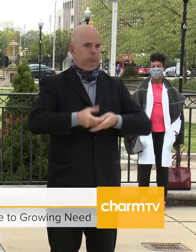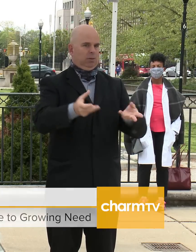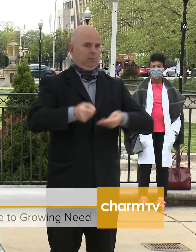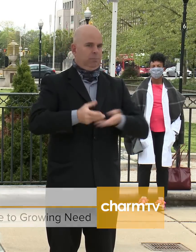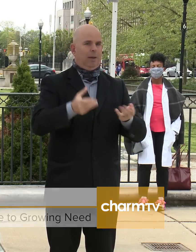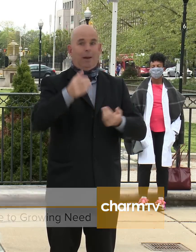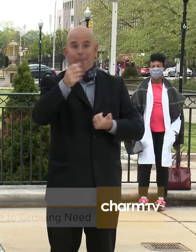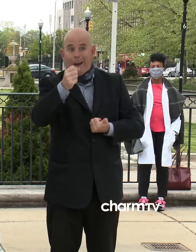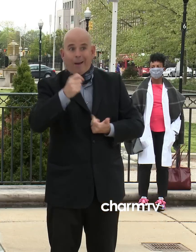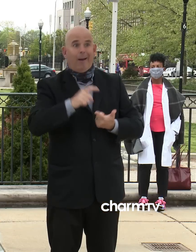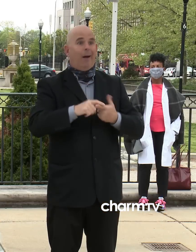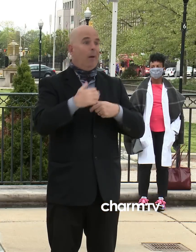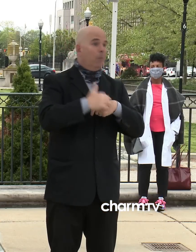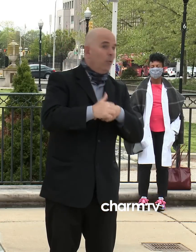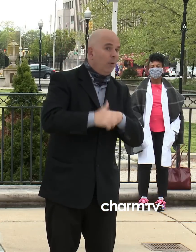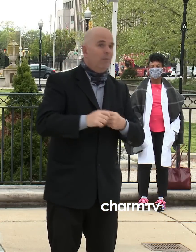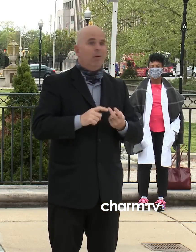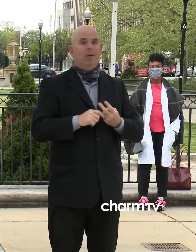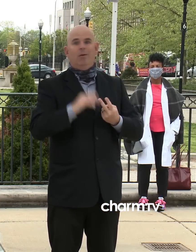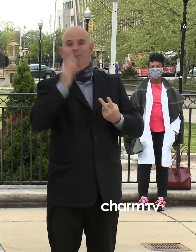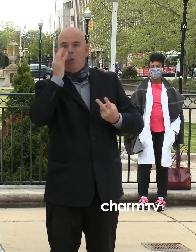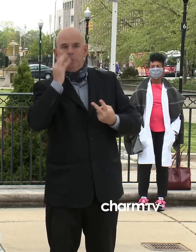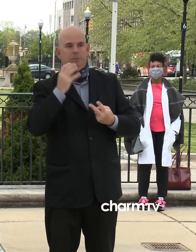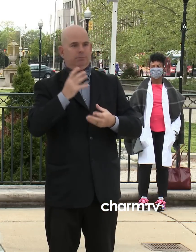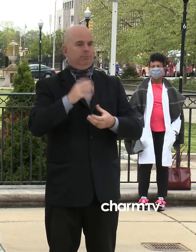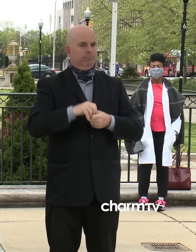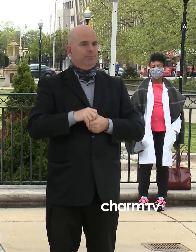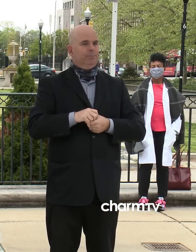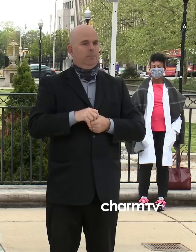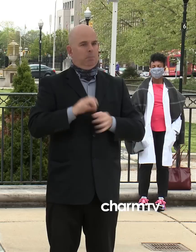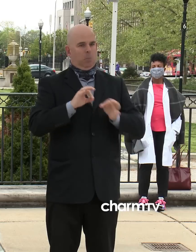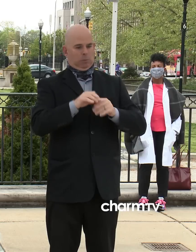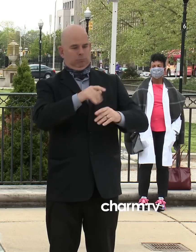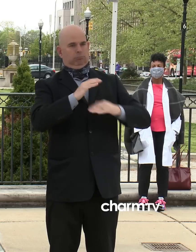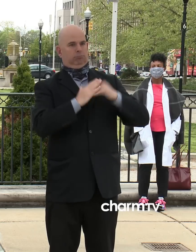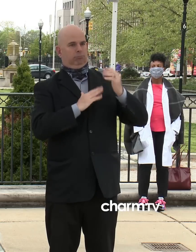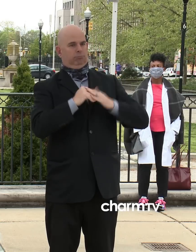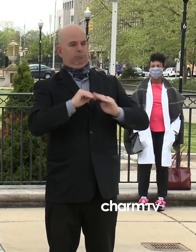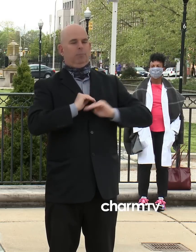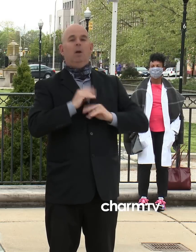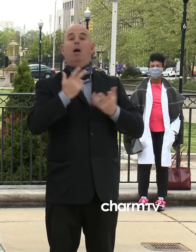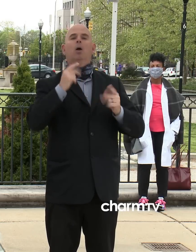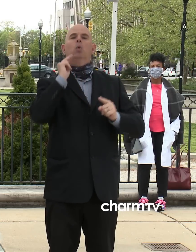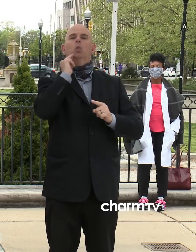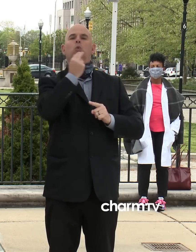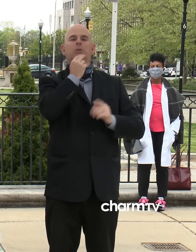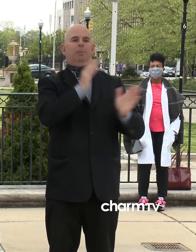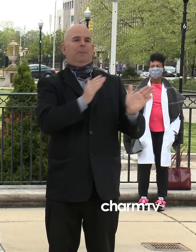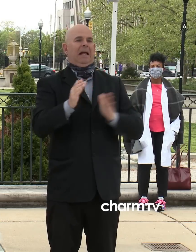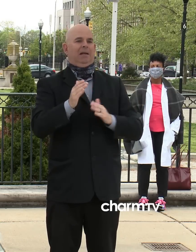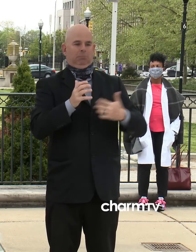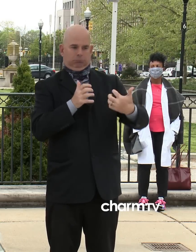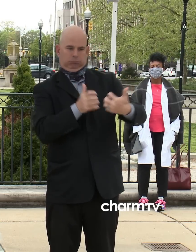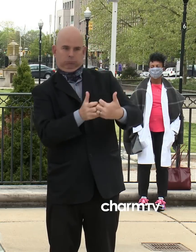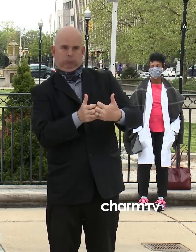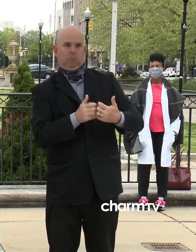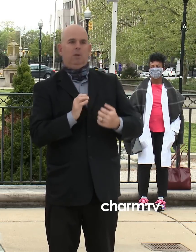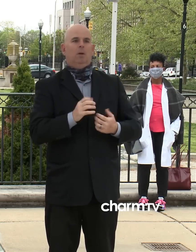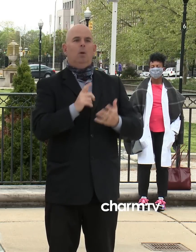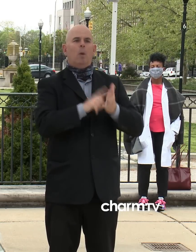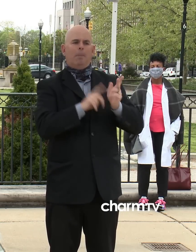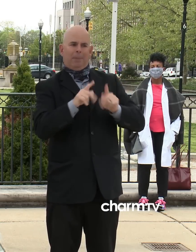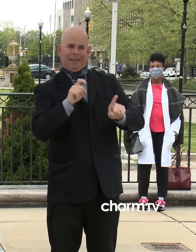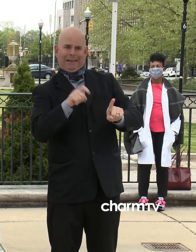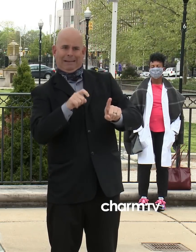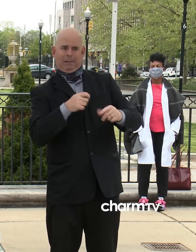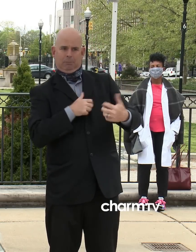Maryland State Department on Aging's nutritional requirements for adults, providing the necessary nutrients to remain healthy and safe at